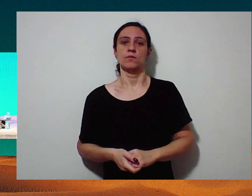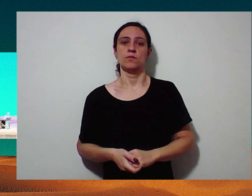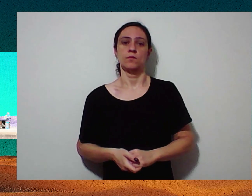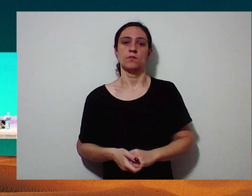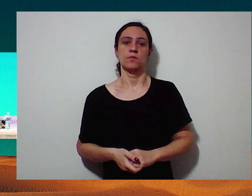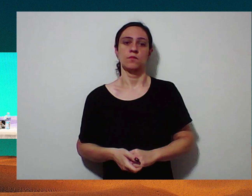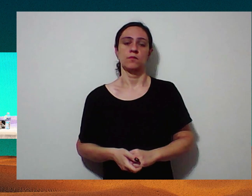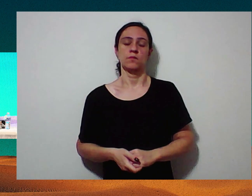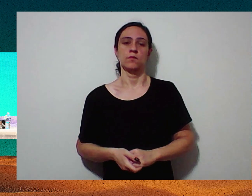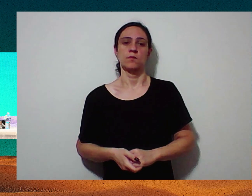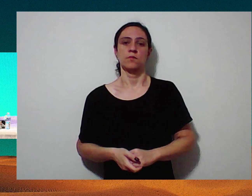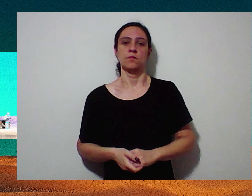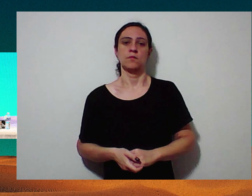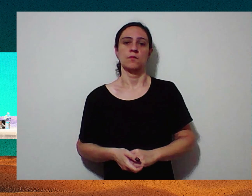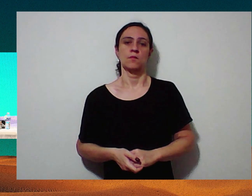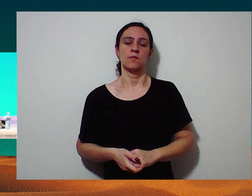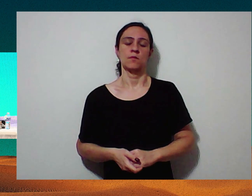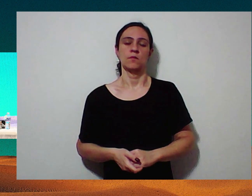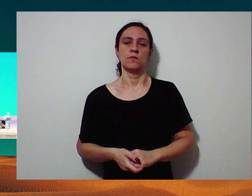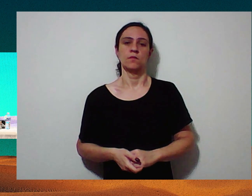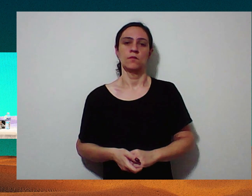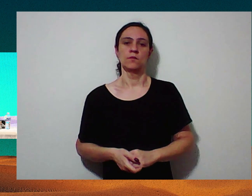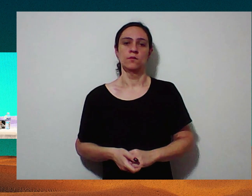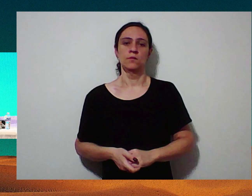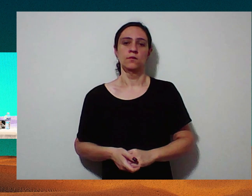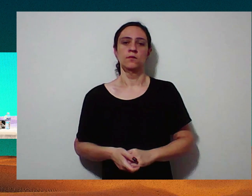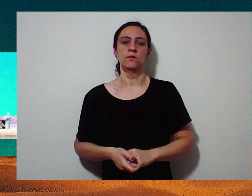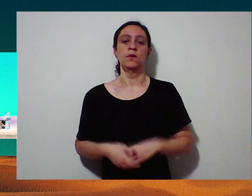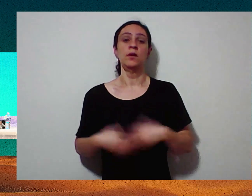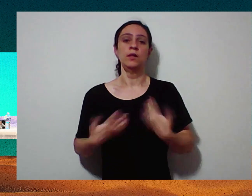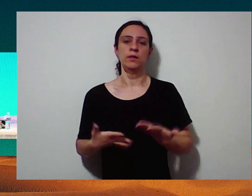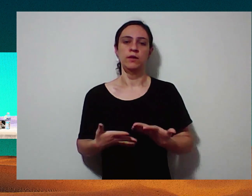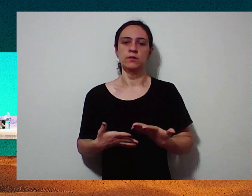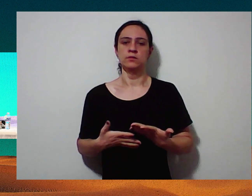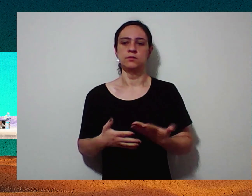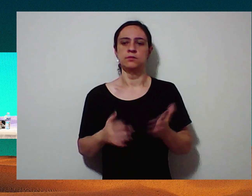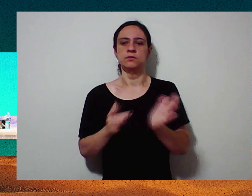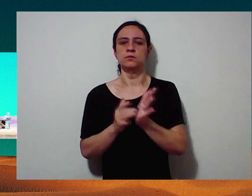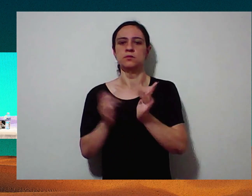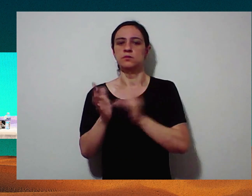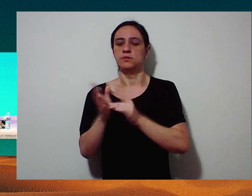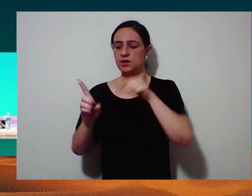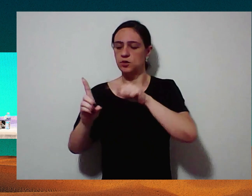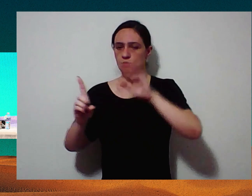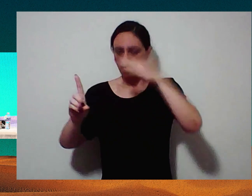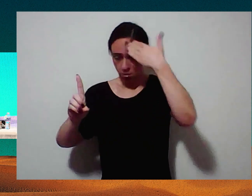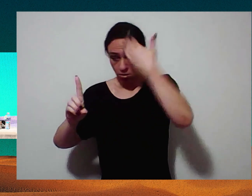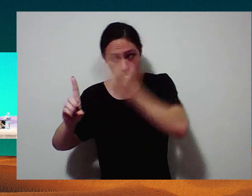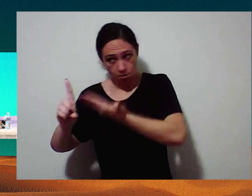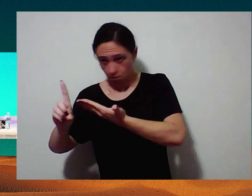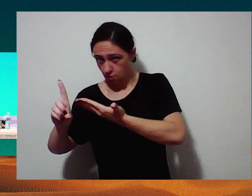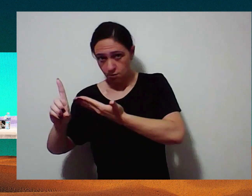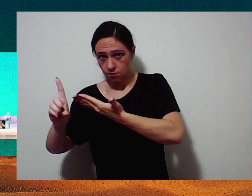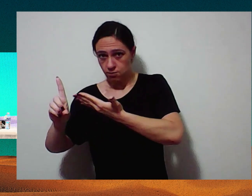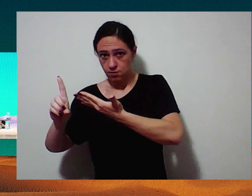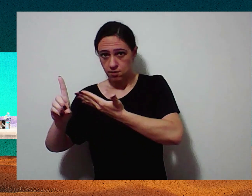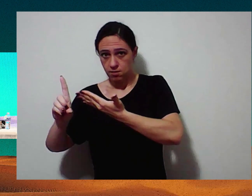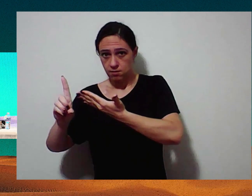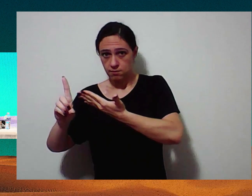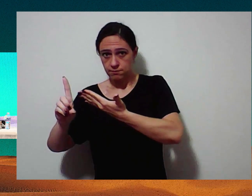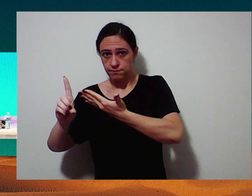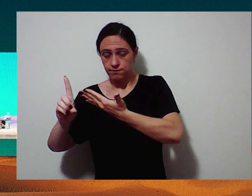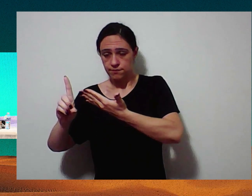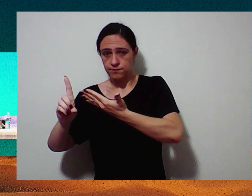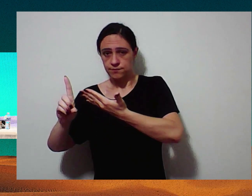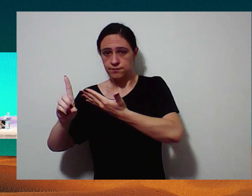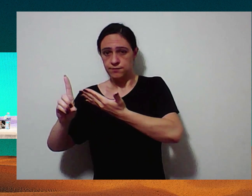who sent him. Por isso, irmãos, quem não honra o Filho, não honra. Quem não honra o Filho,